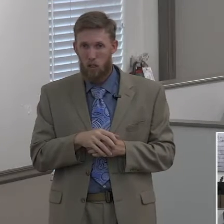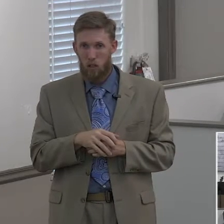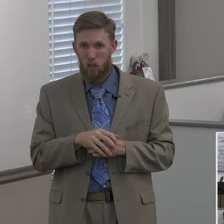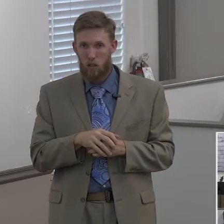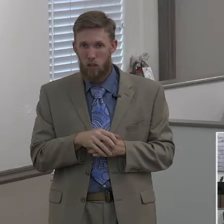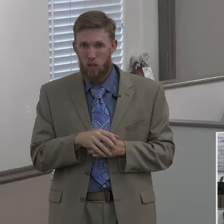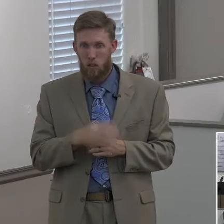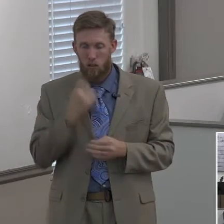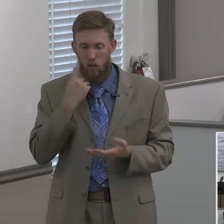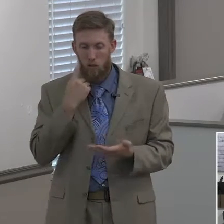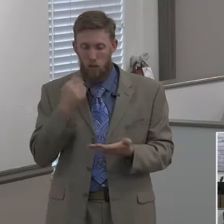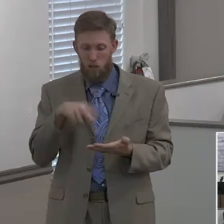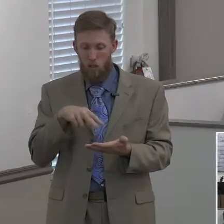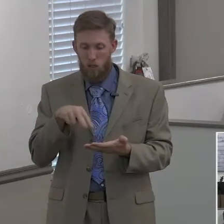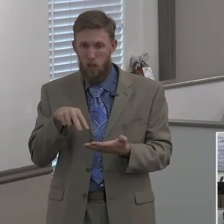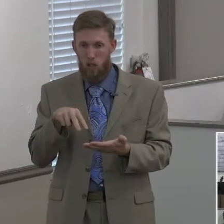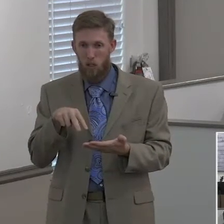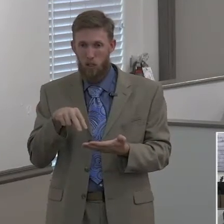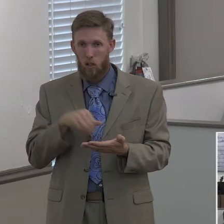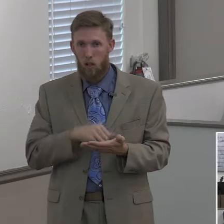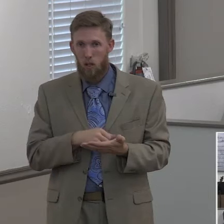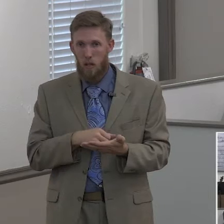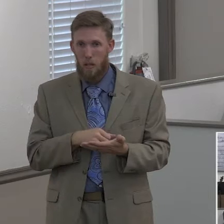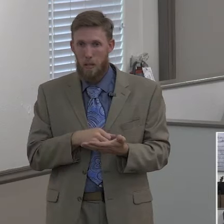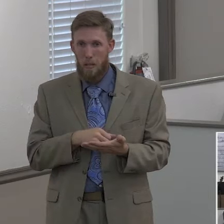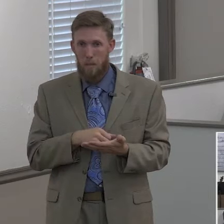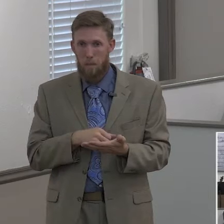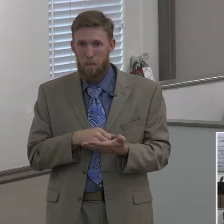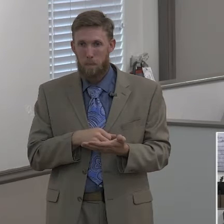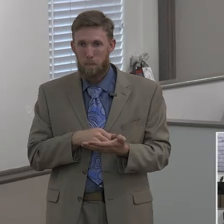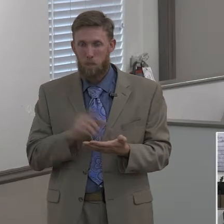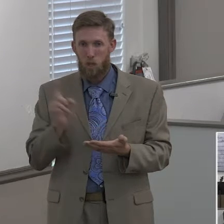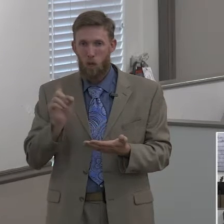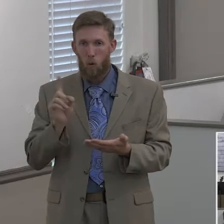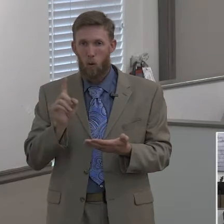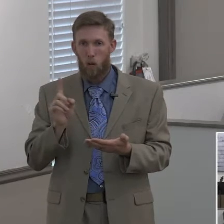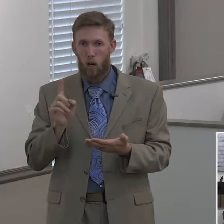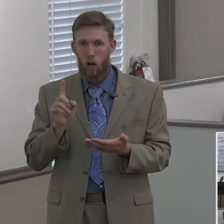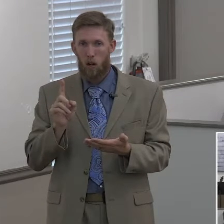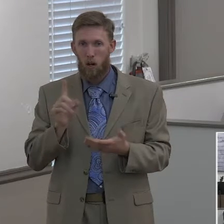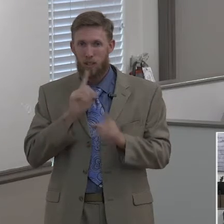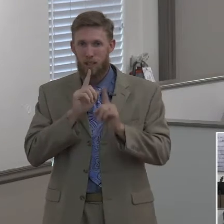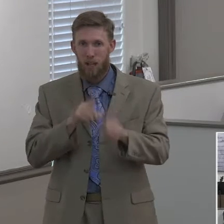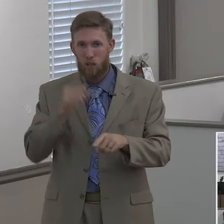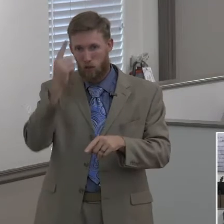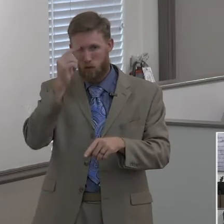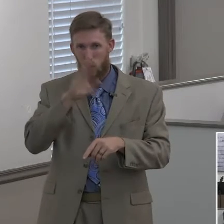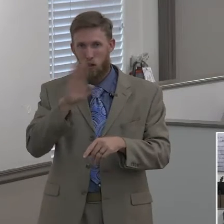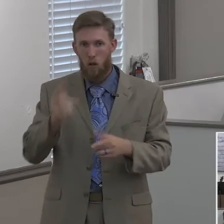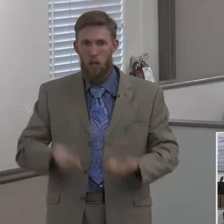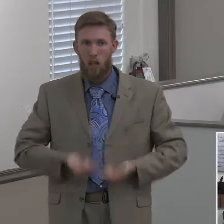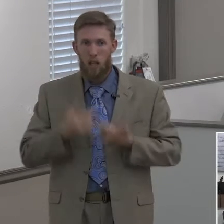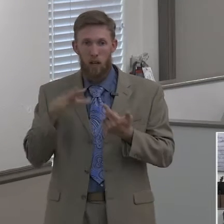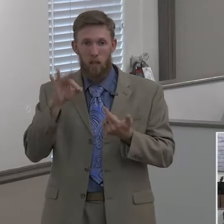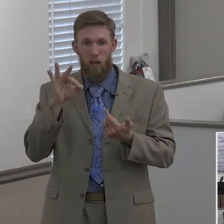given what we just read, where is the answer to your life found?